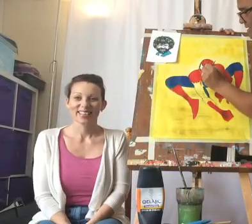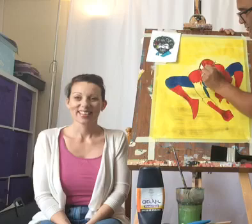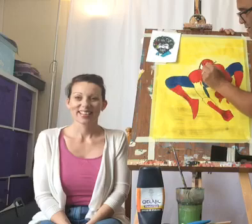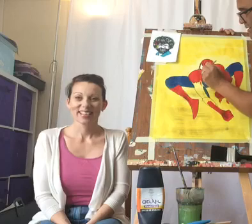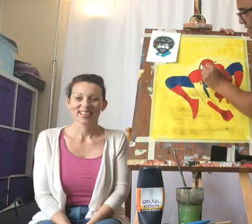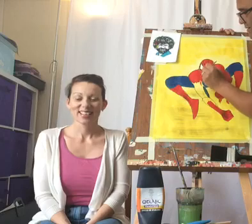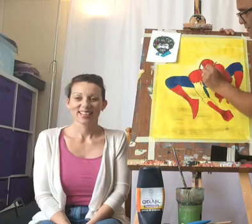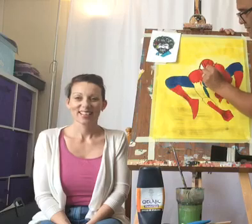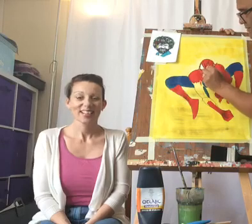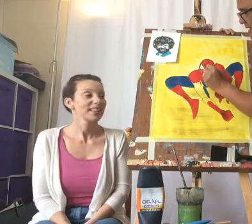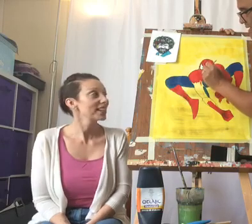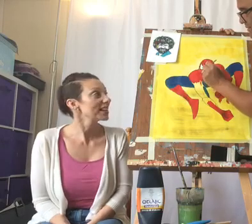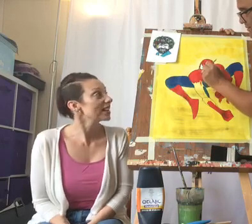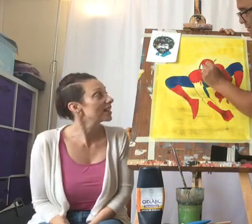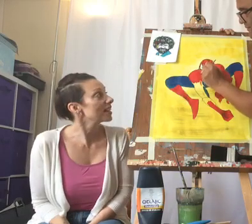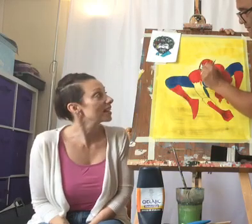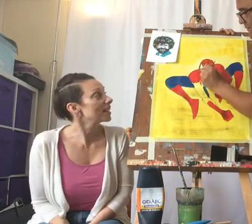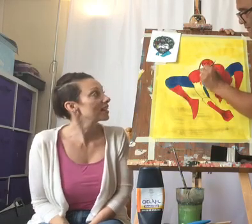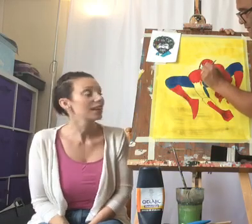And another line there.